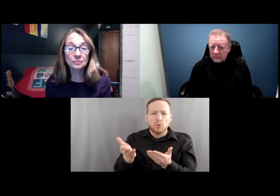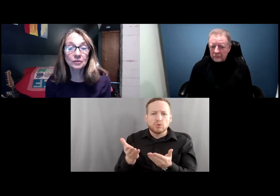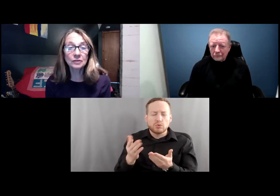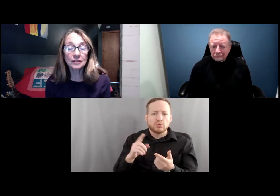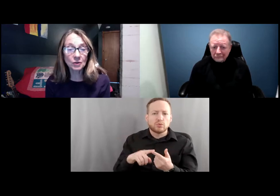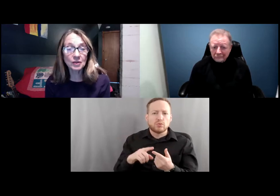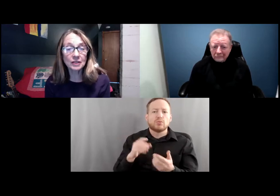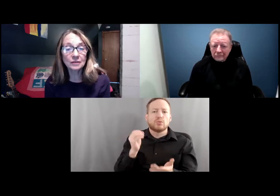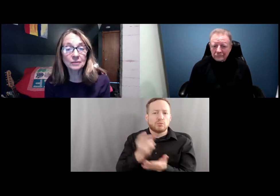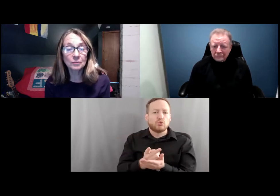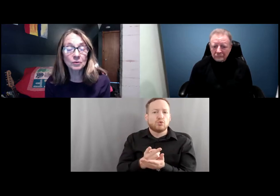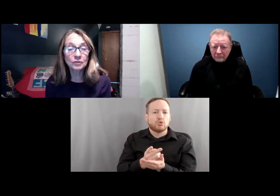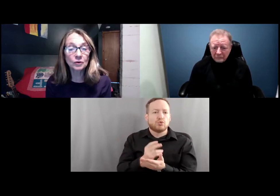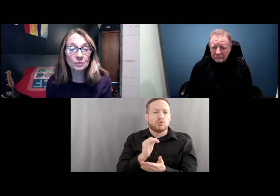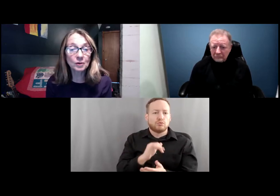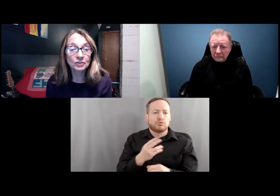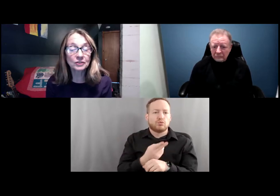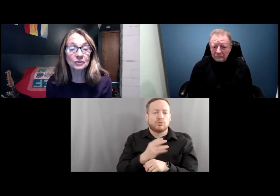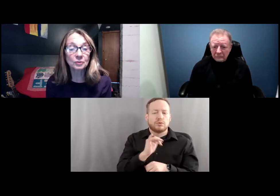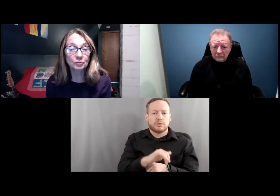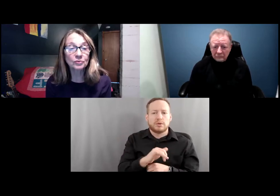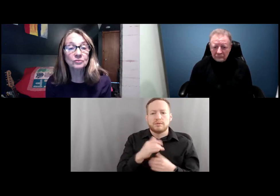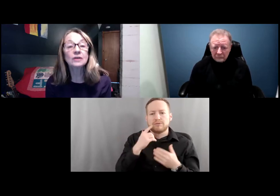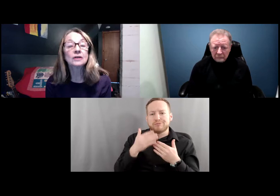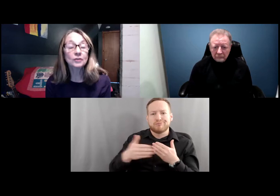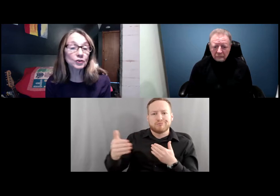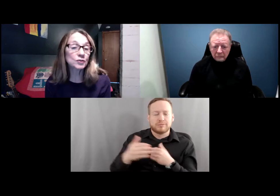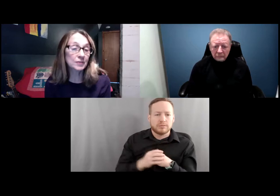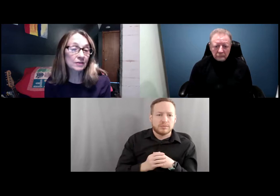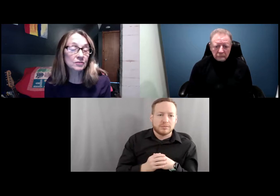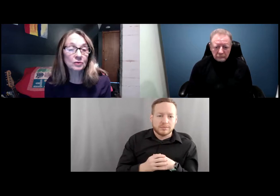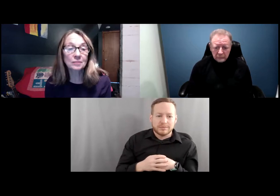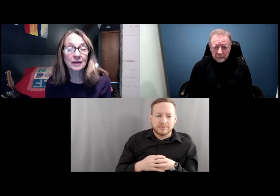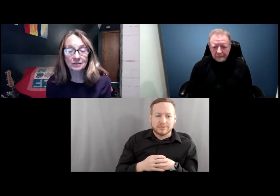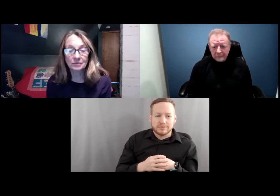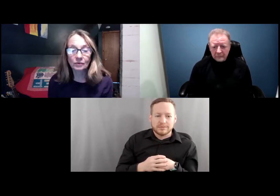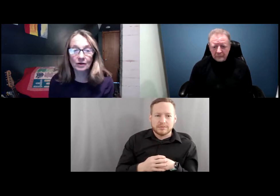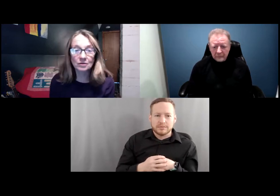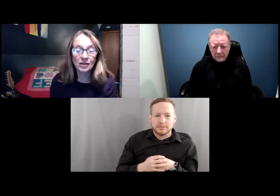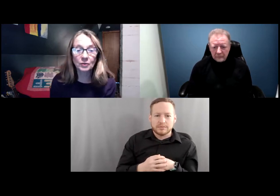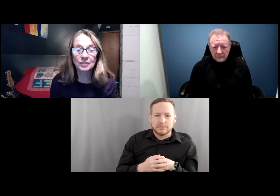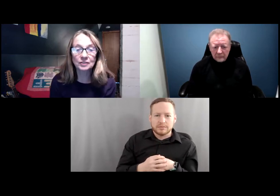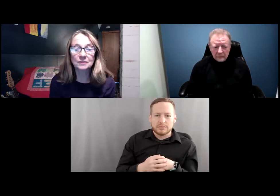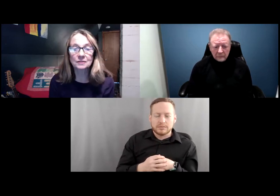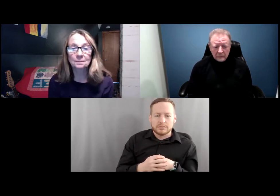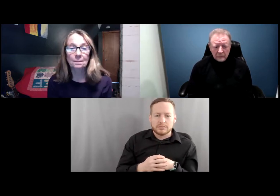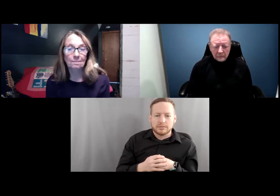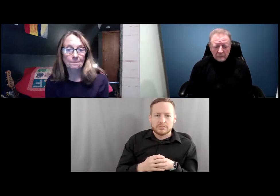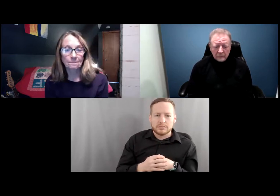it's good, let's go ahead and go to a motion to approve using this format for our